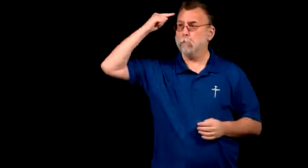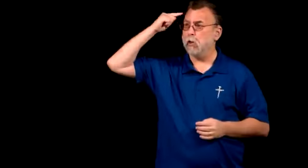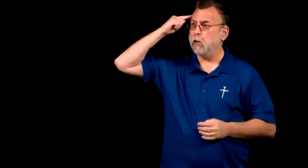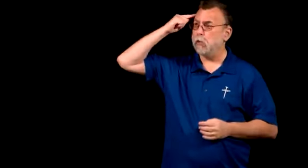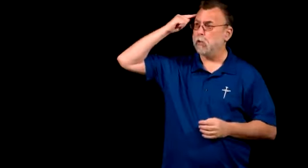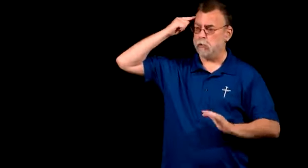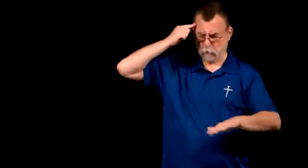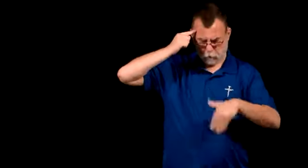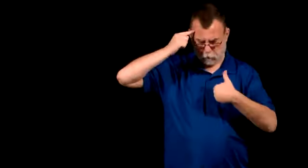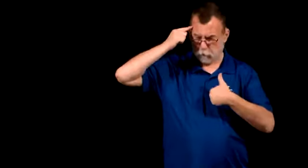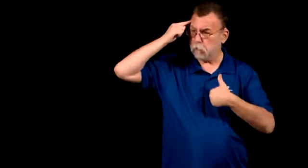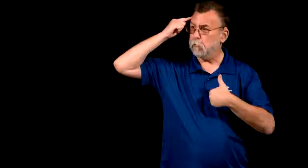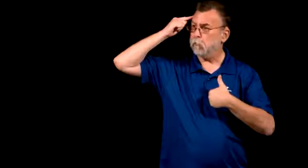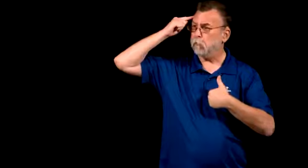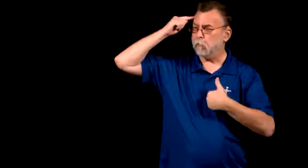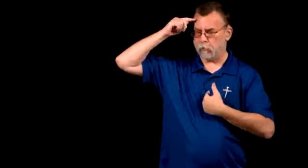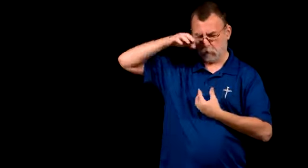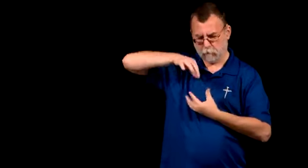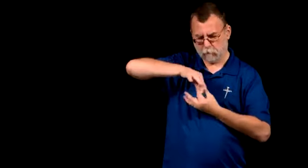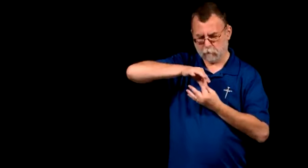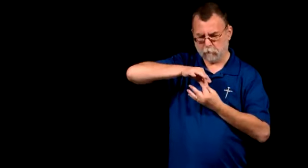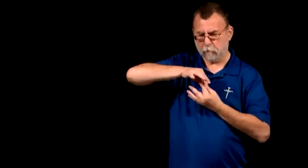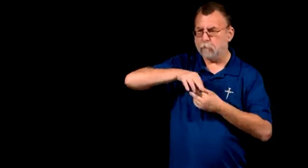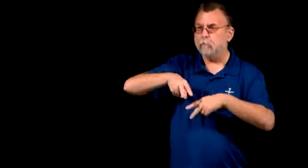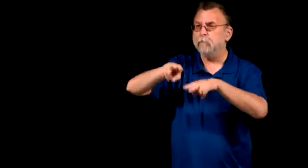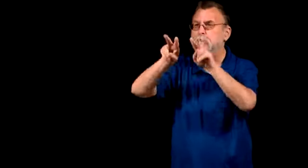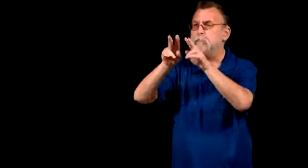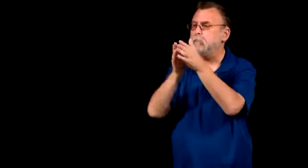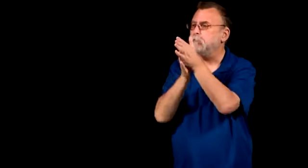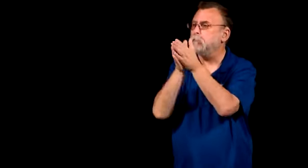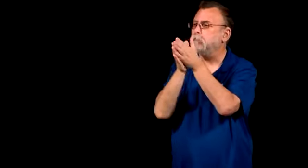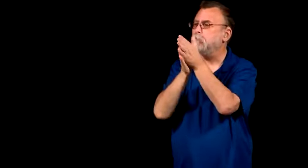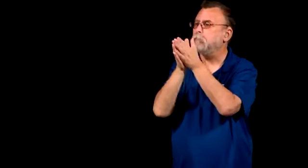Also, we ask for you to open our hearts and our minds